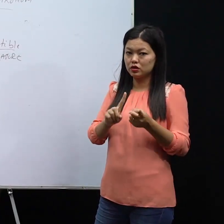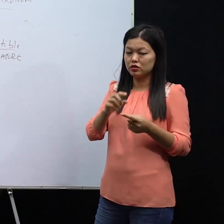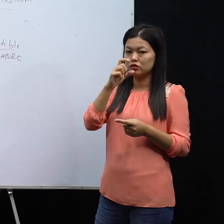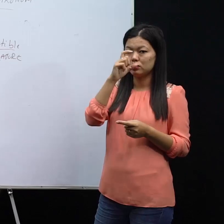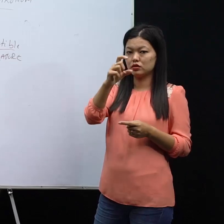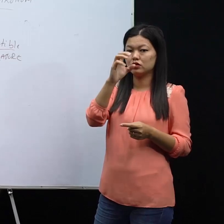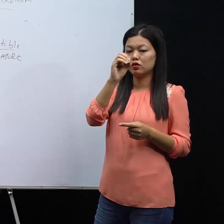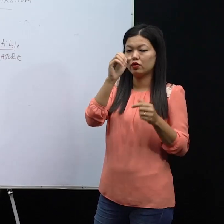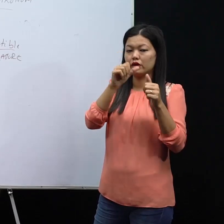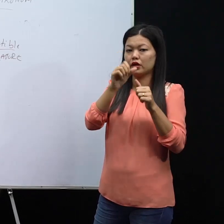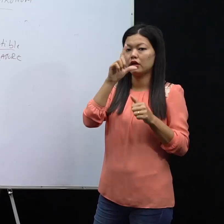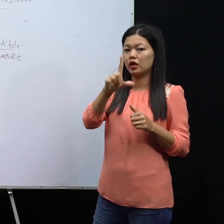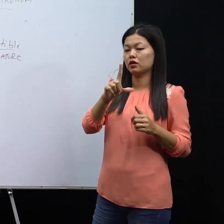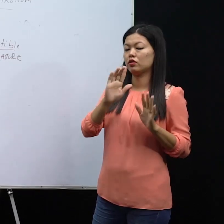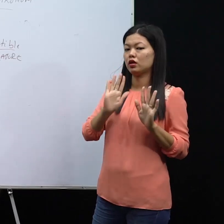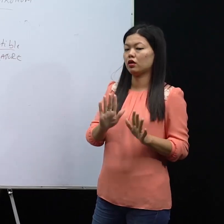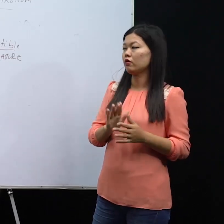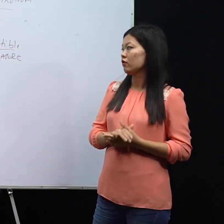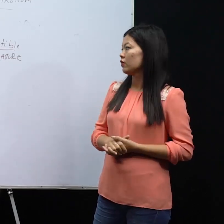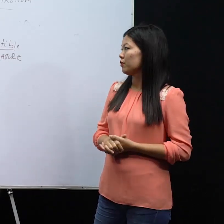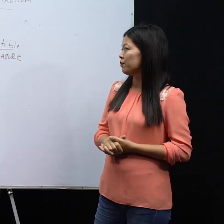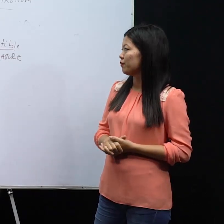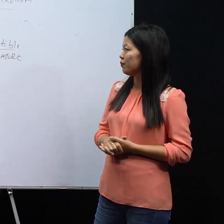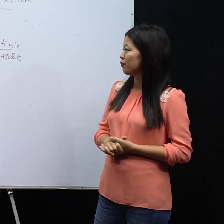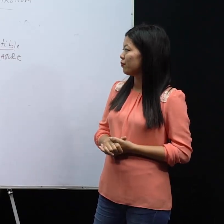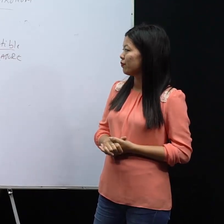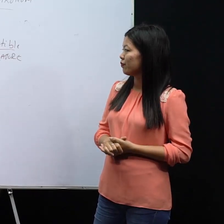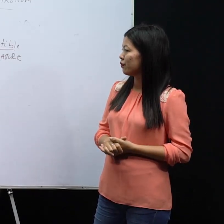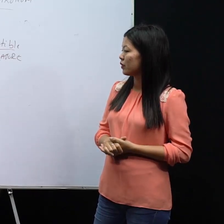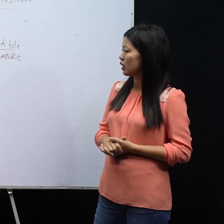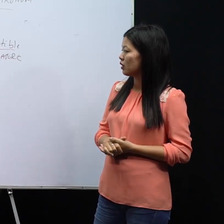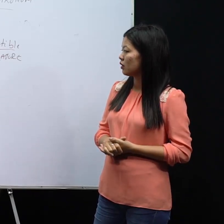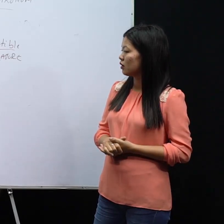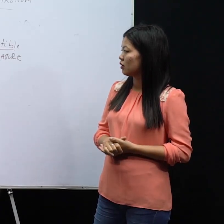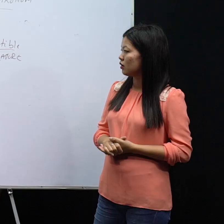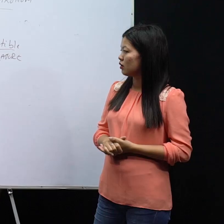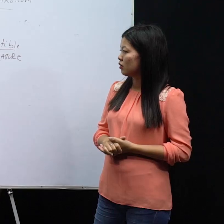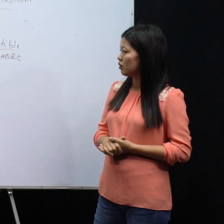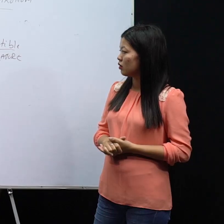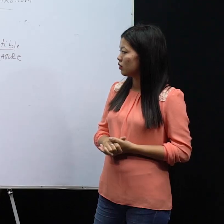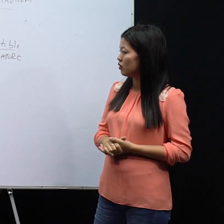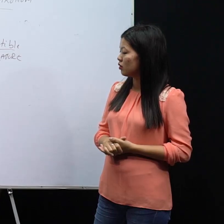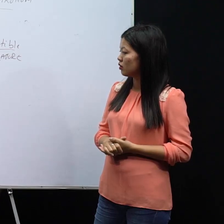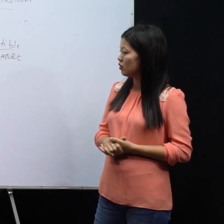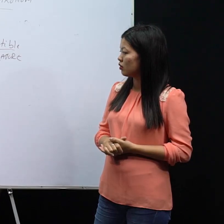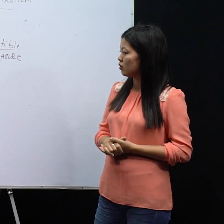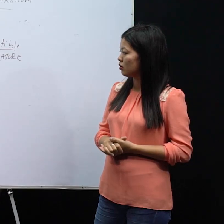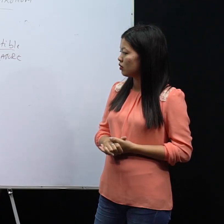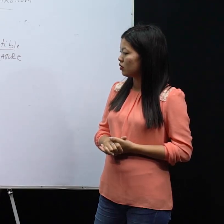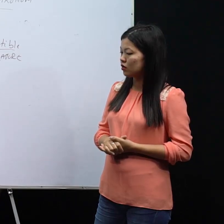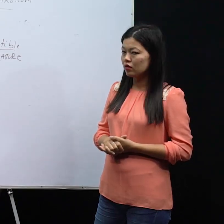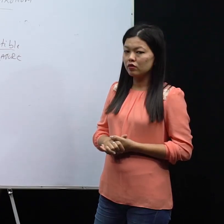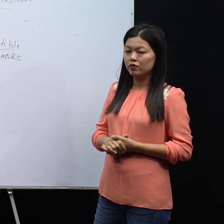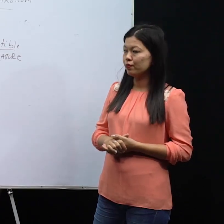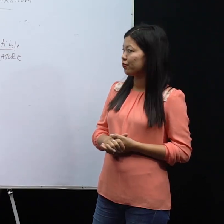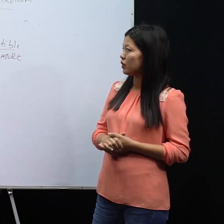converts into a coal. So these are all about like fossils, and fossil fuels like will have like three types.